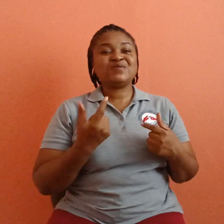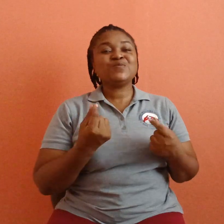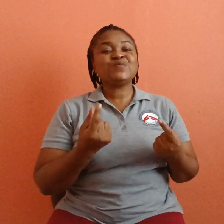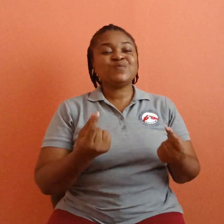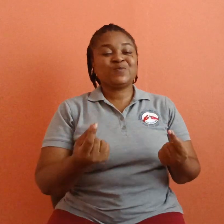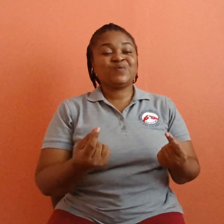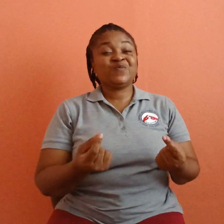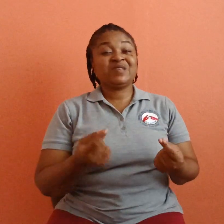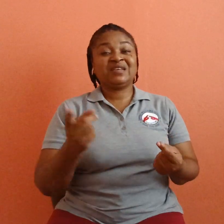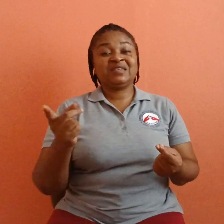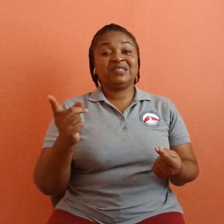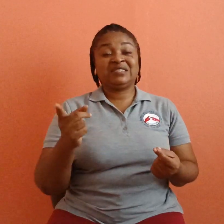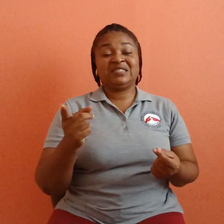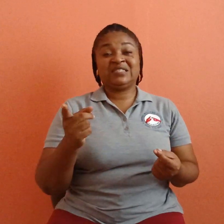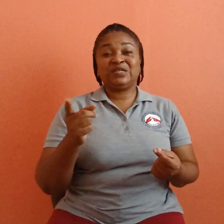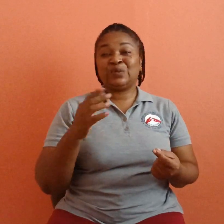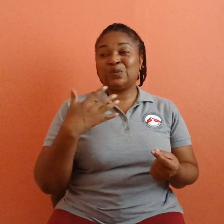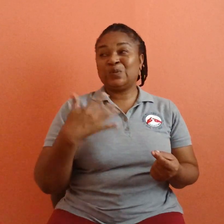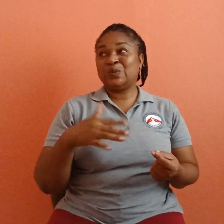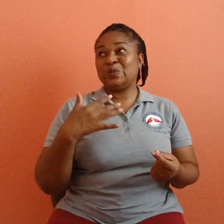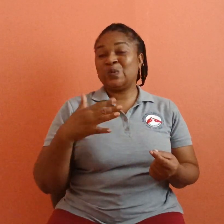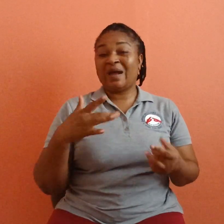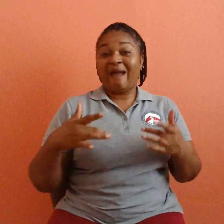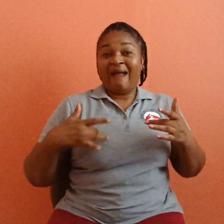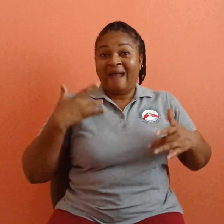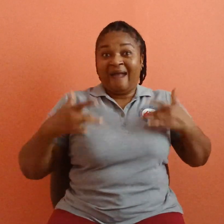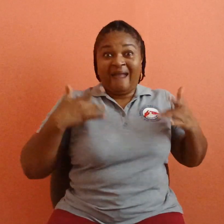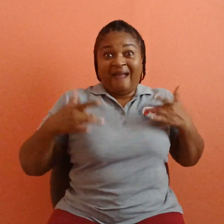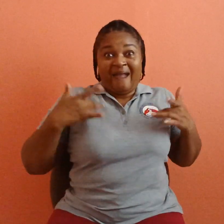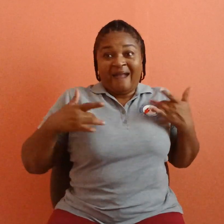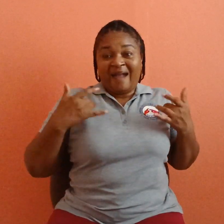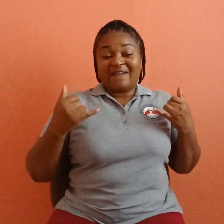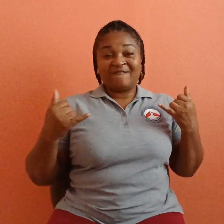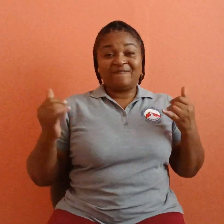And she was overjoyed when she saw it.